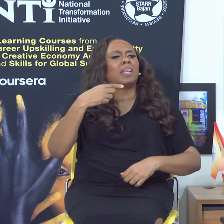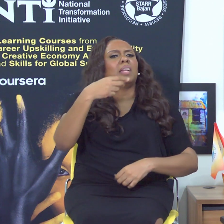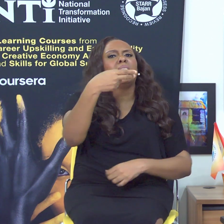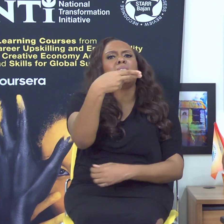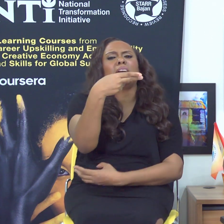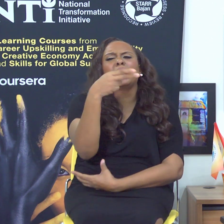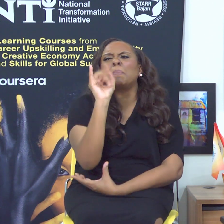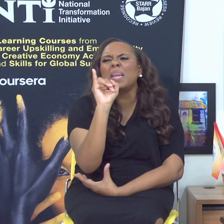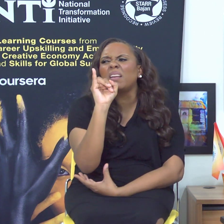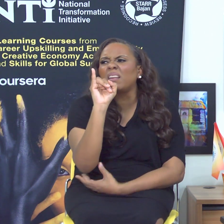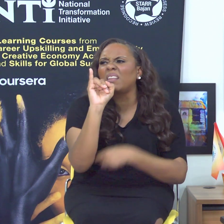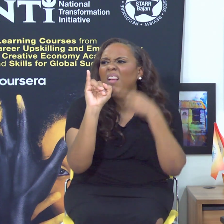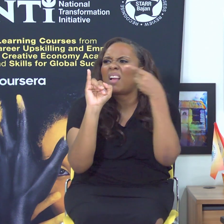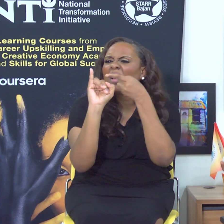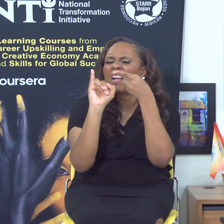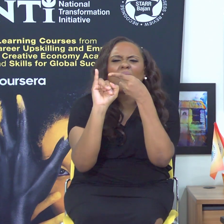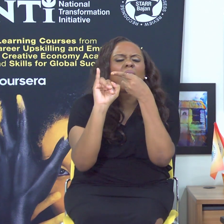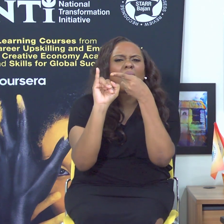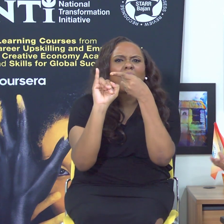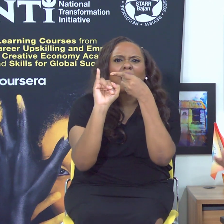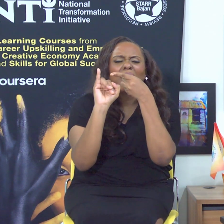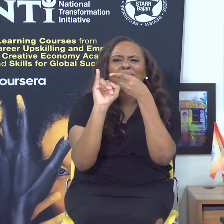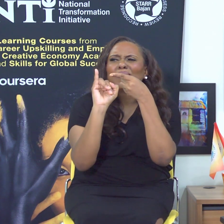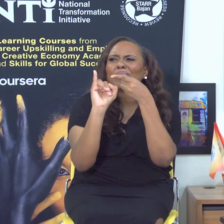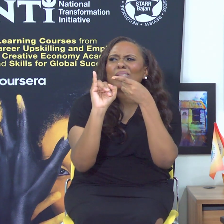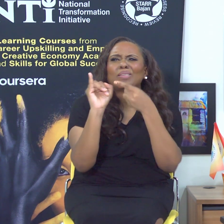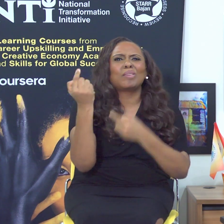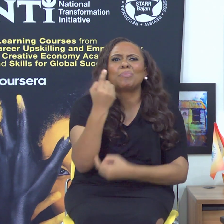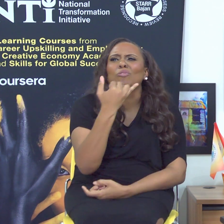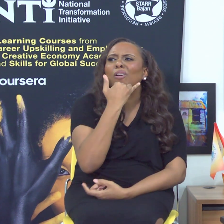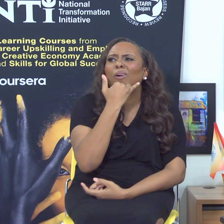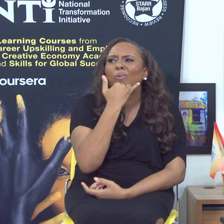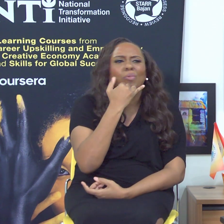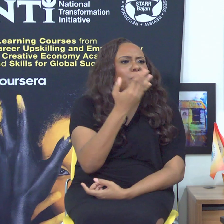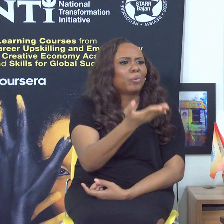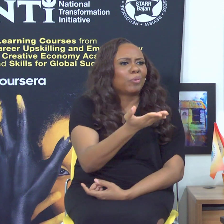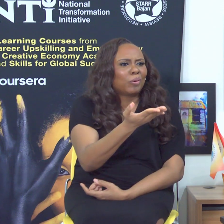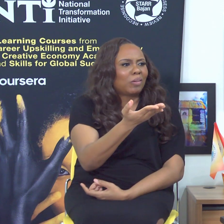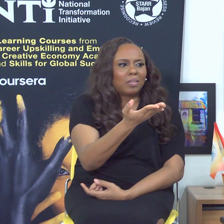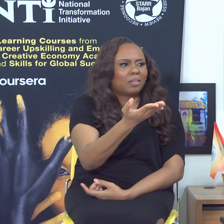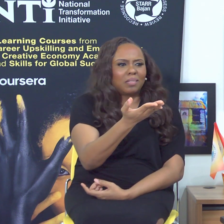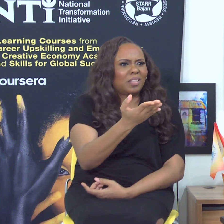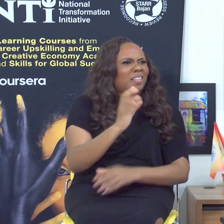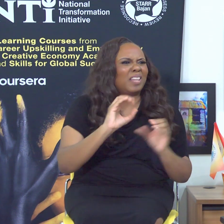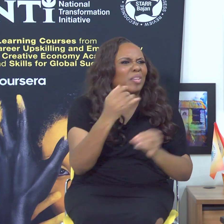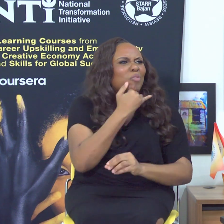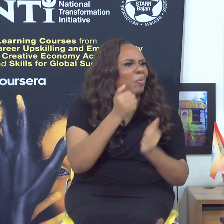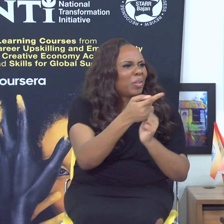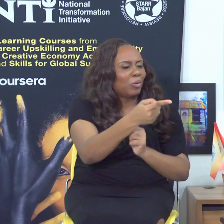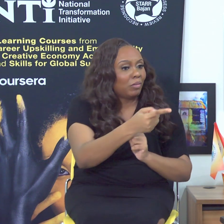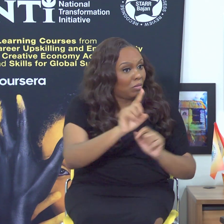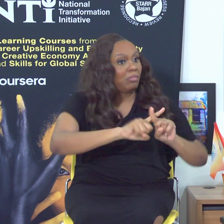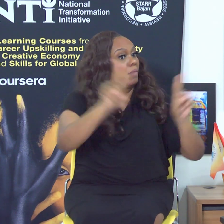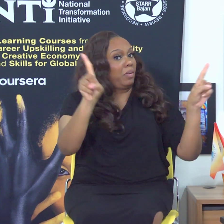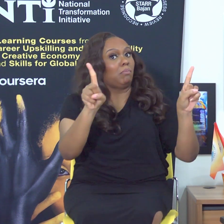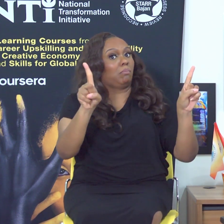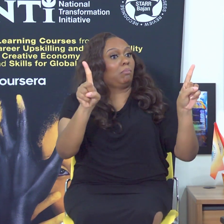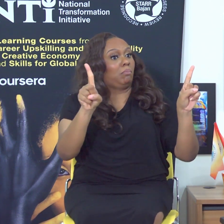hearing impaired suggests that something is not good enough when actually something is only different.